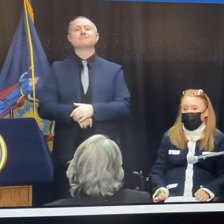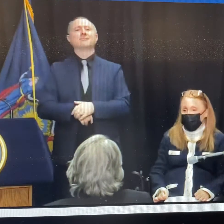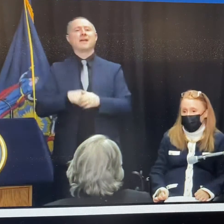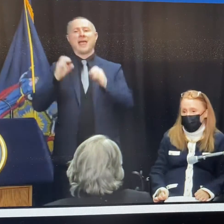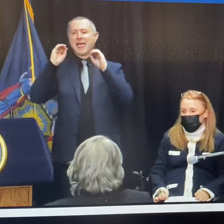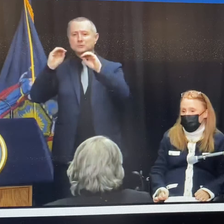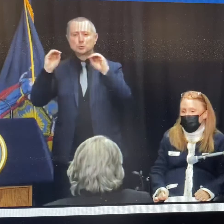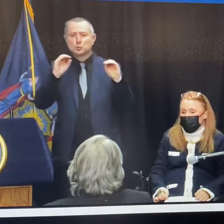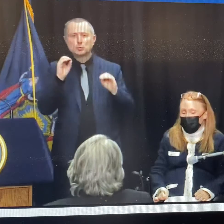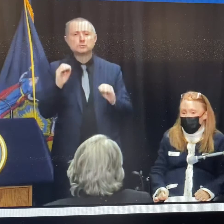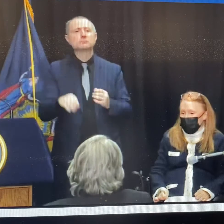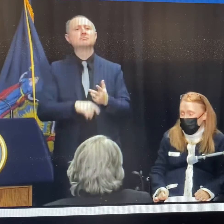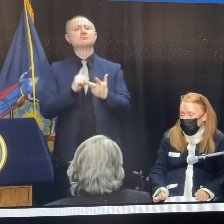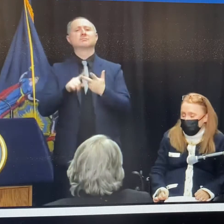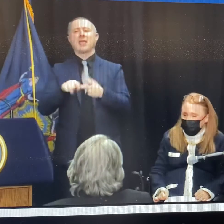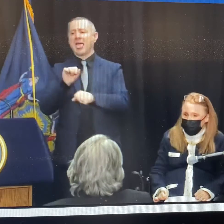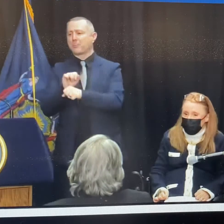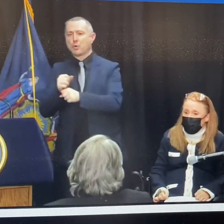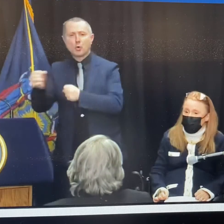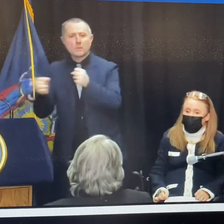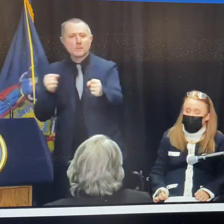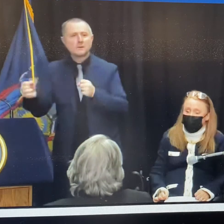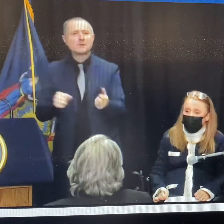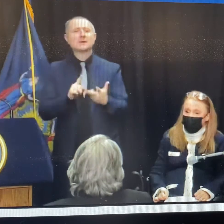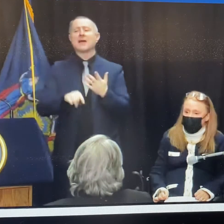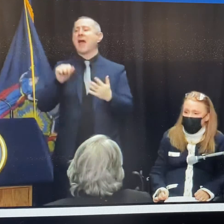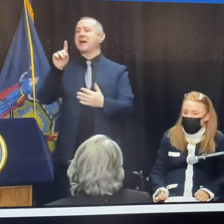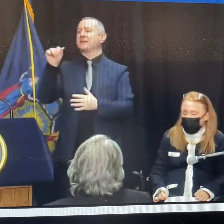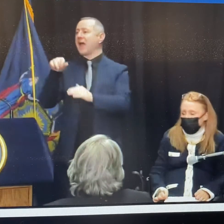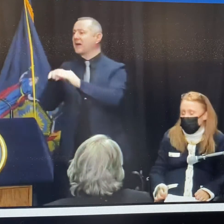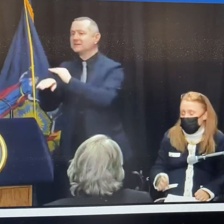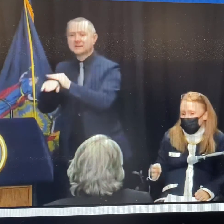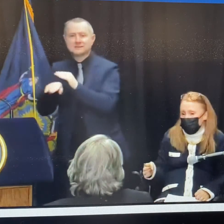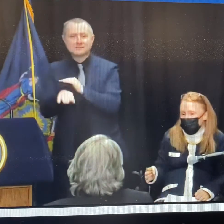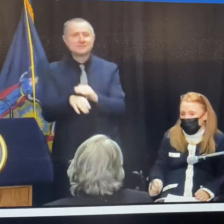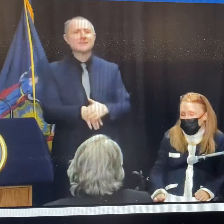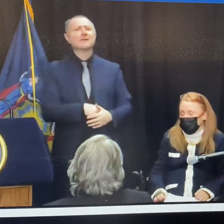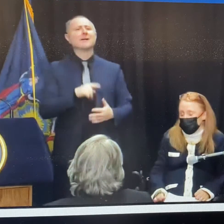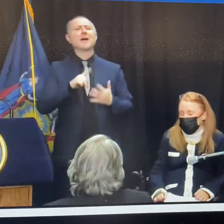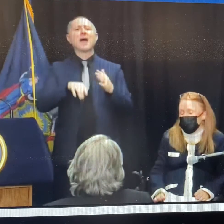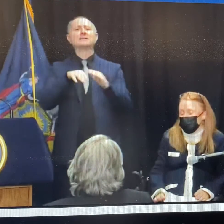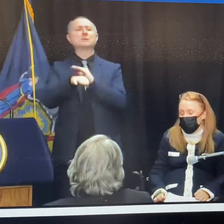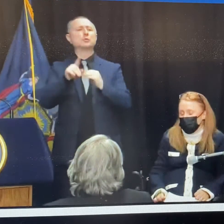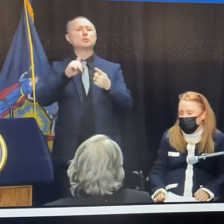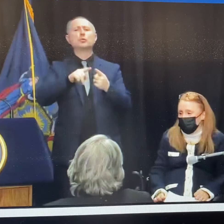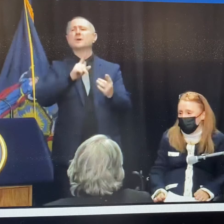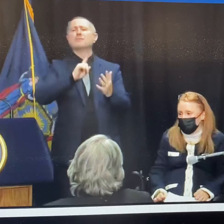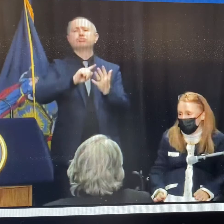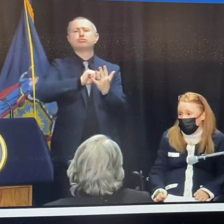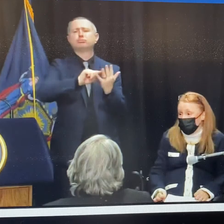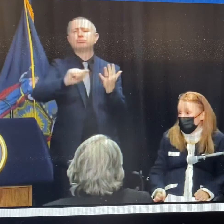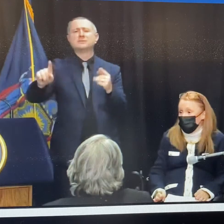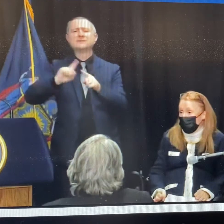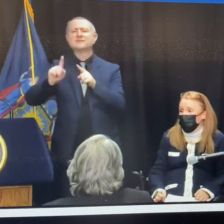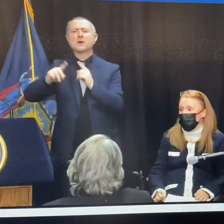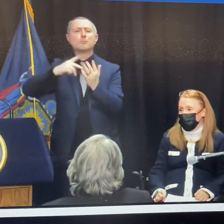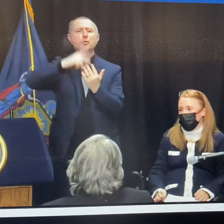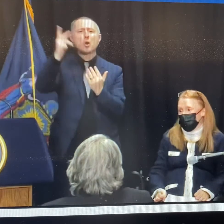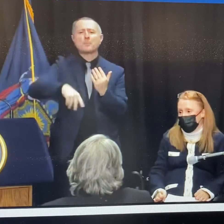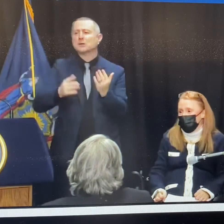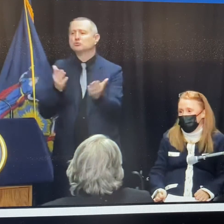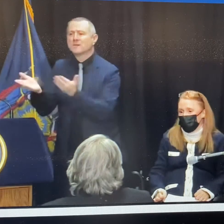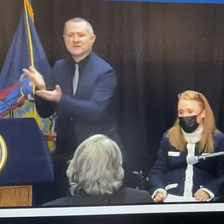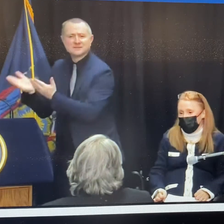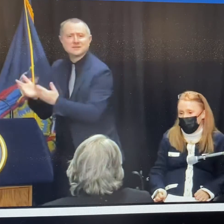education, employment, more ADA access, and improving access to all types of programs and services for all the